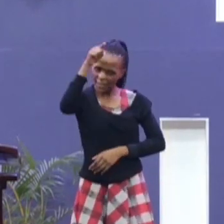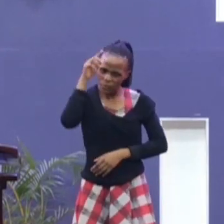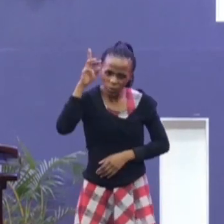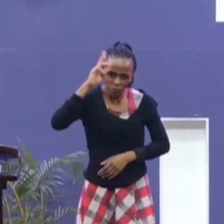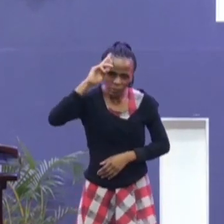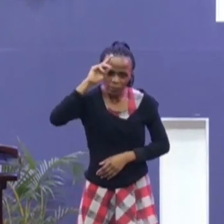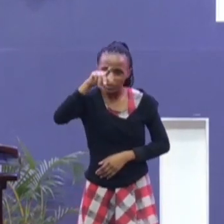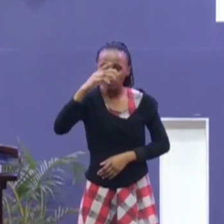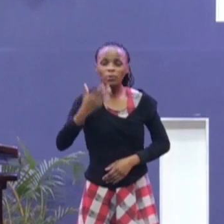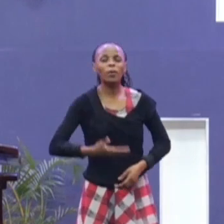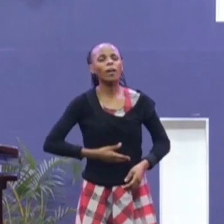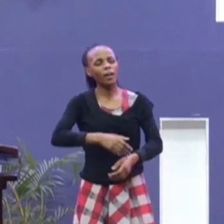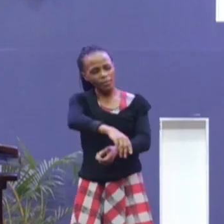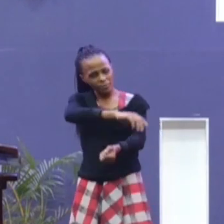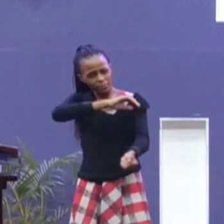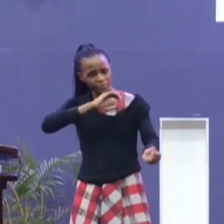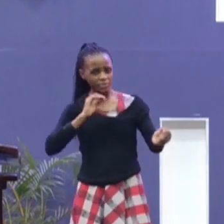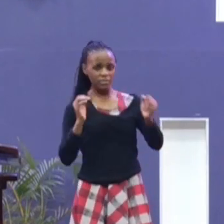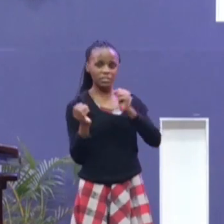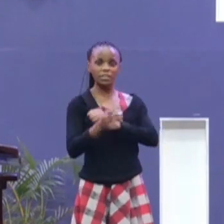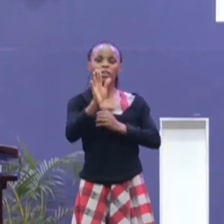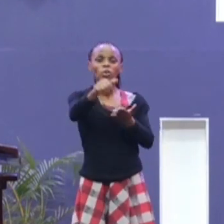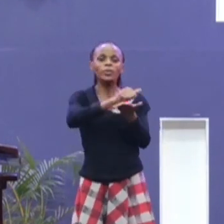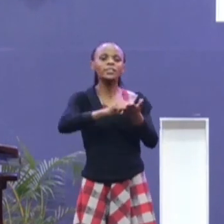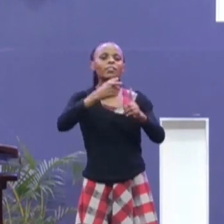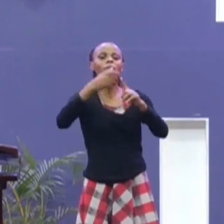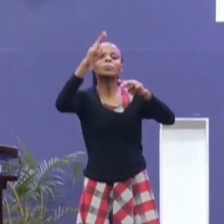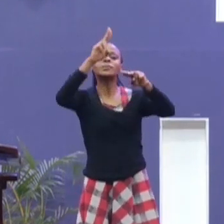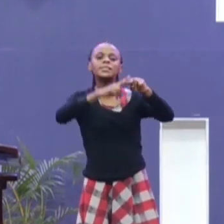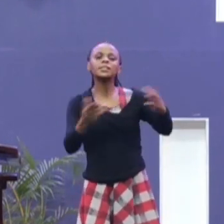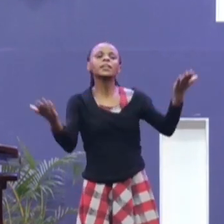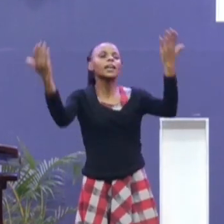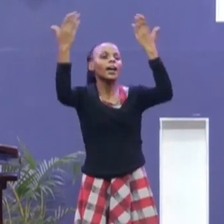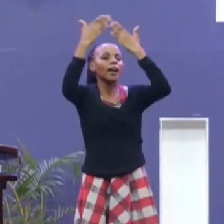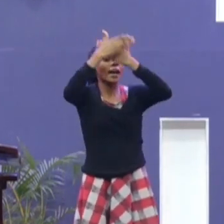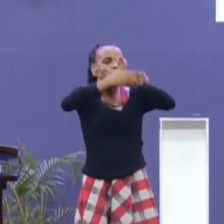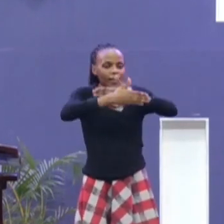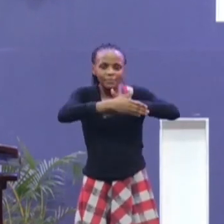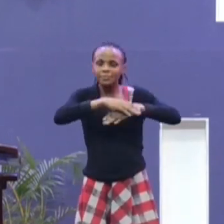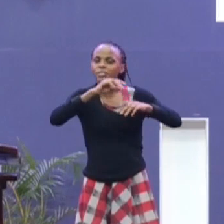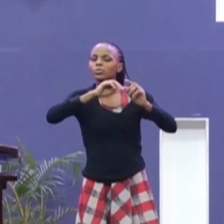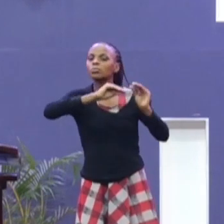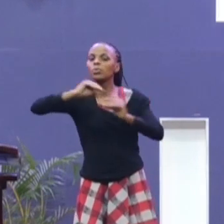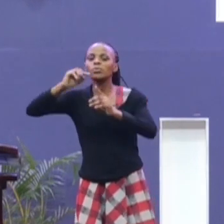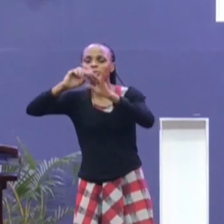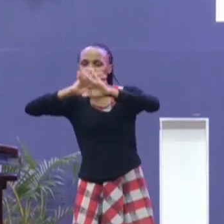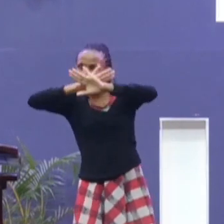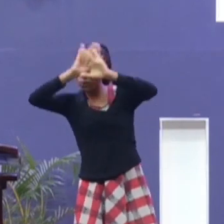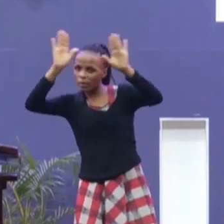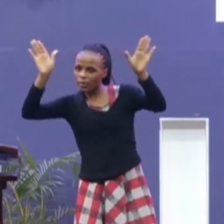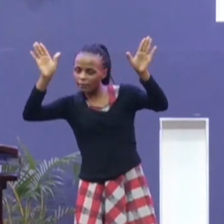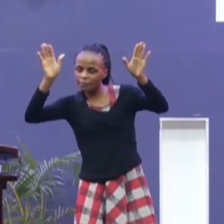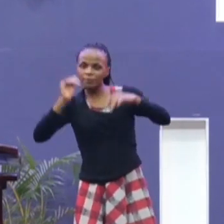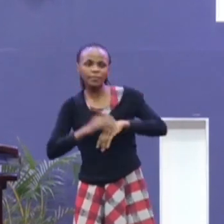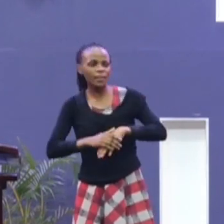from sitting under darkness to light. Songa wachuso obutuuze okuva okutuula eri mu kizikiza kakano oli mu kitangaala.